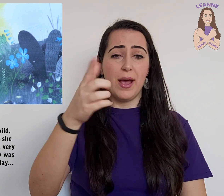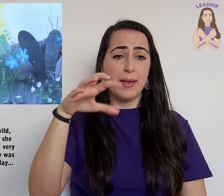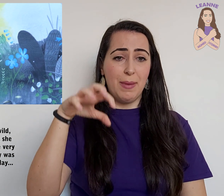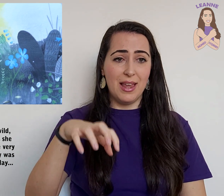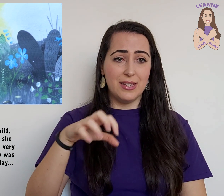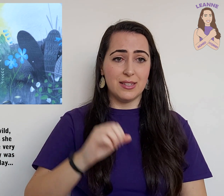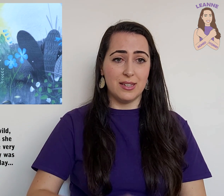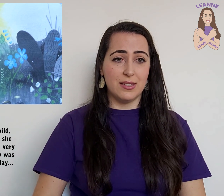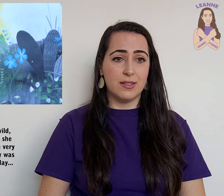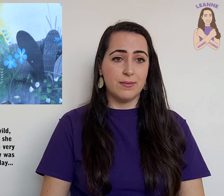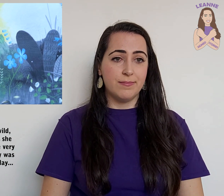faraway places.